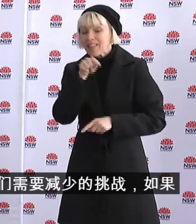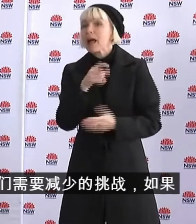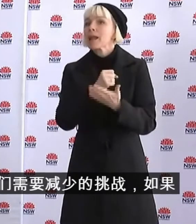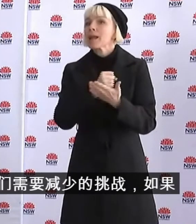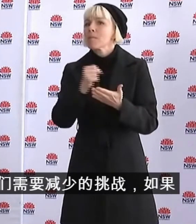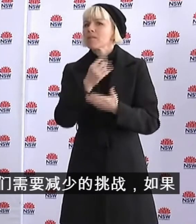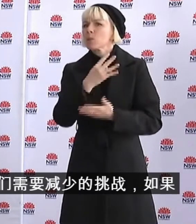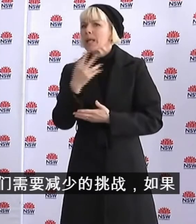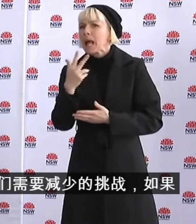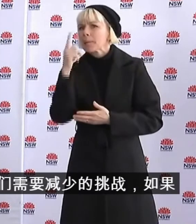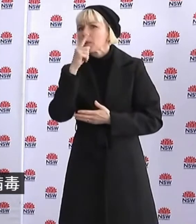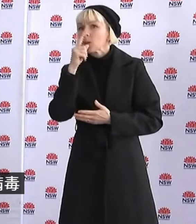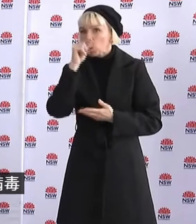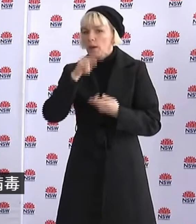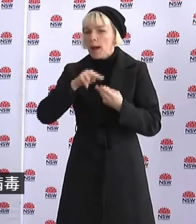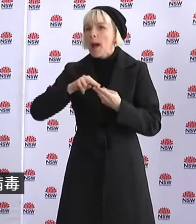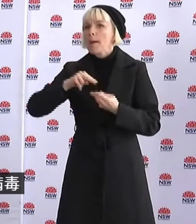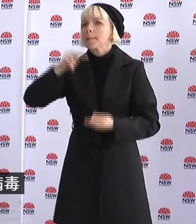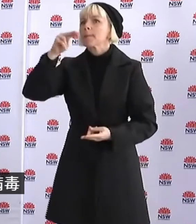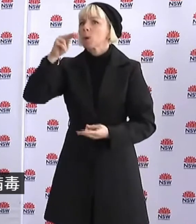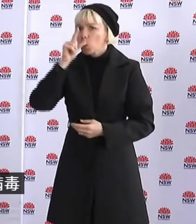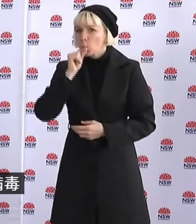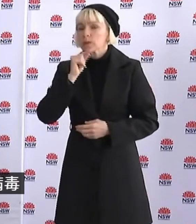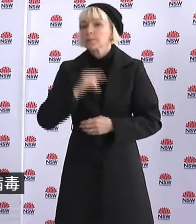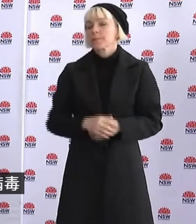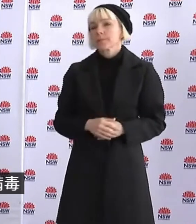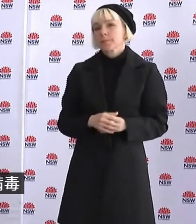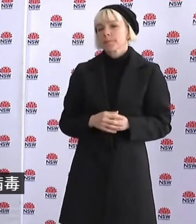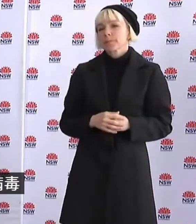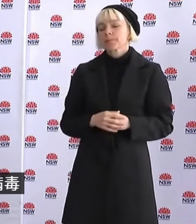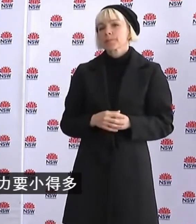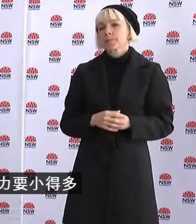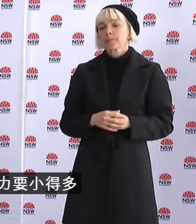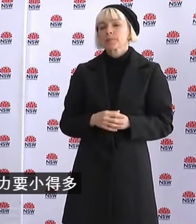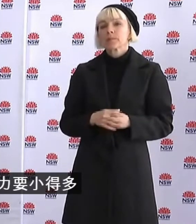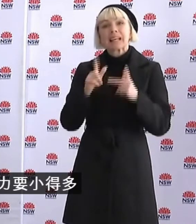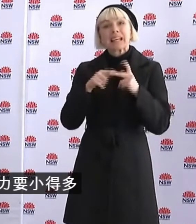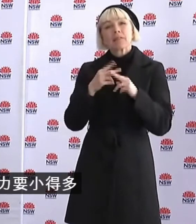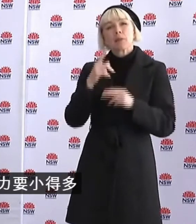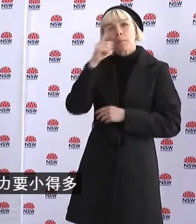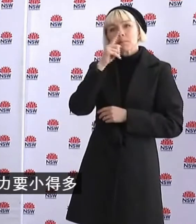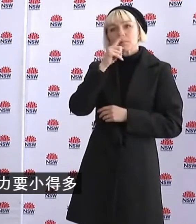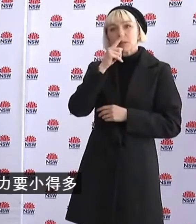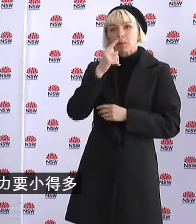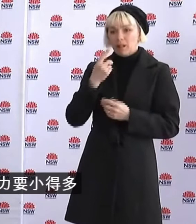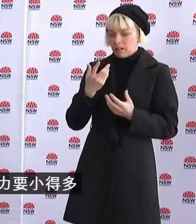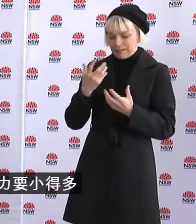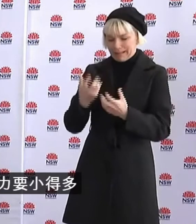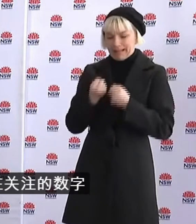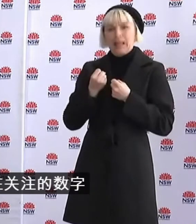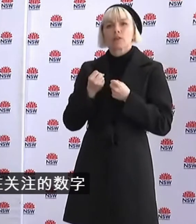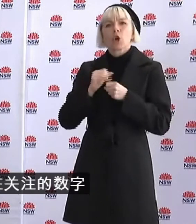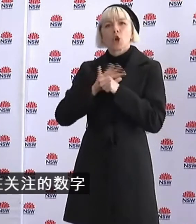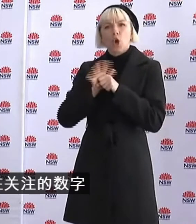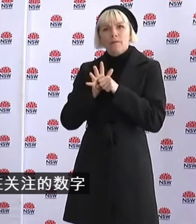need to decrease. If people are getting cases, if people are getting the virus when they're in isolation, it's obviously much less of a stress than